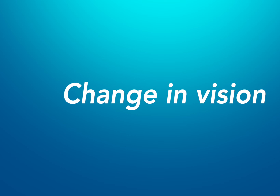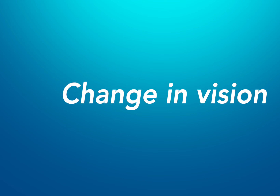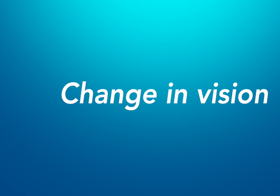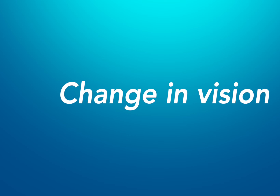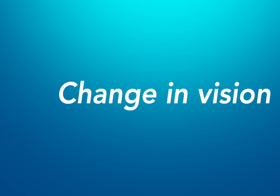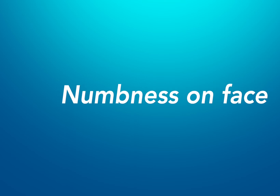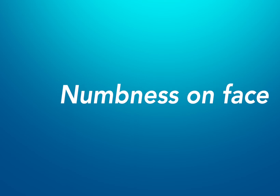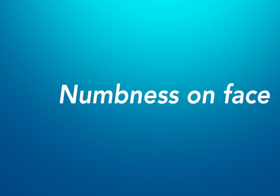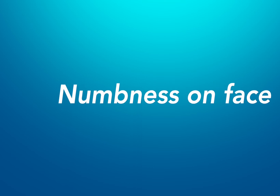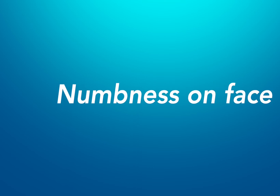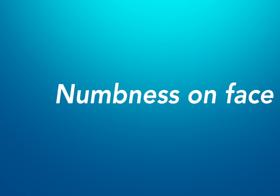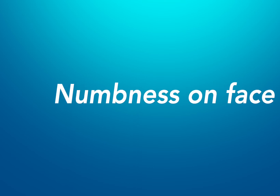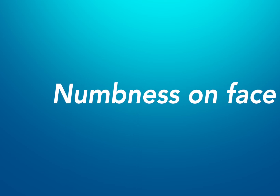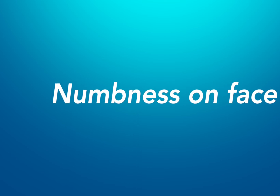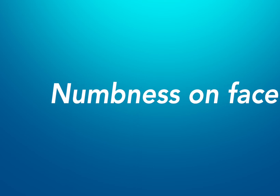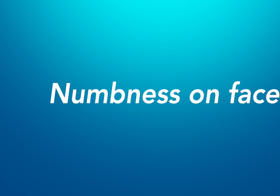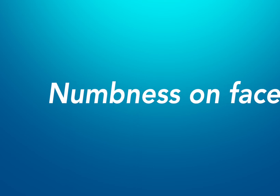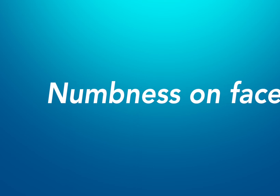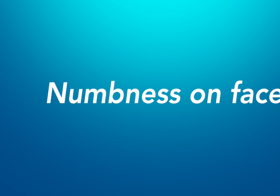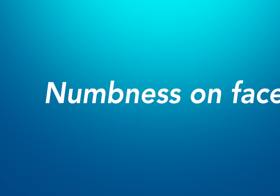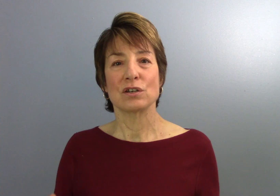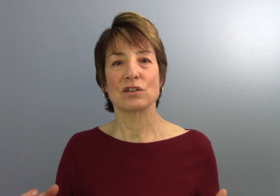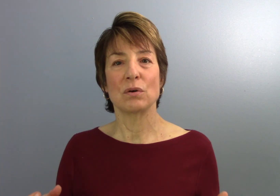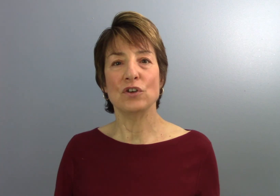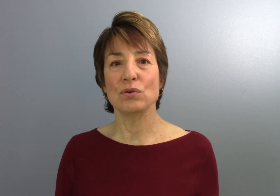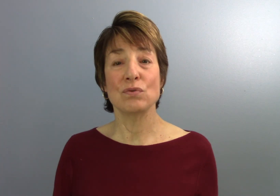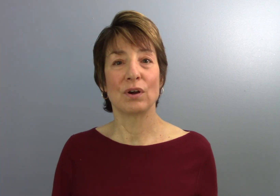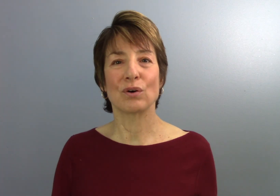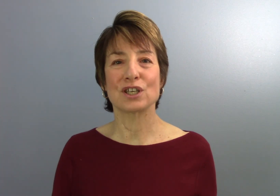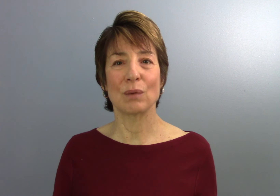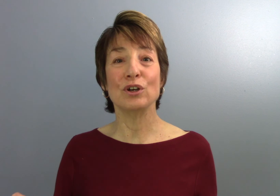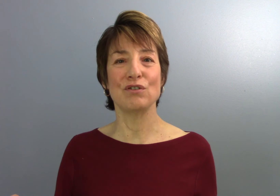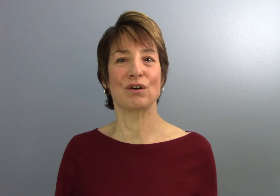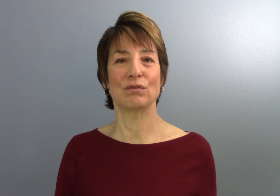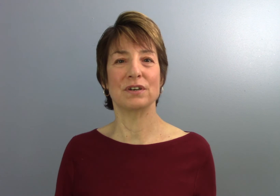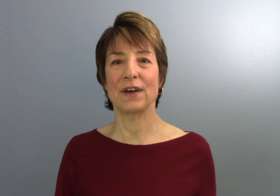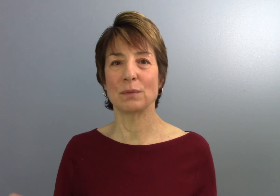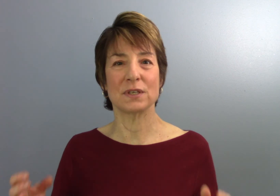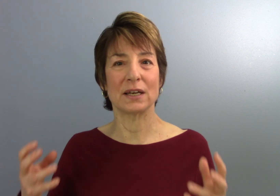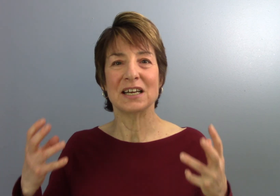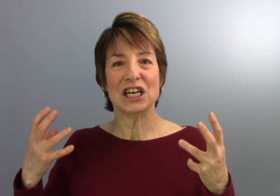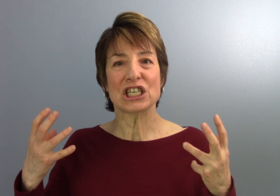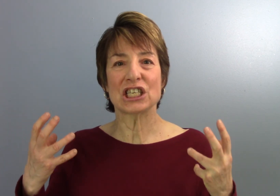vision, numbness on one side of the face. So if you or someone you know develops that